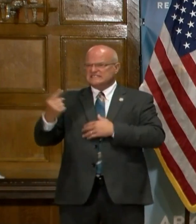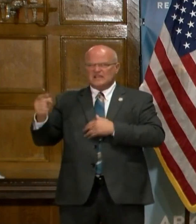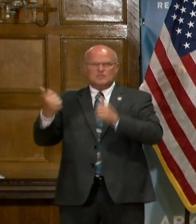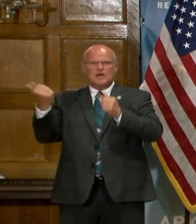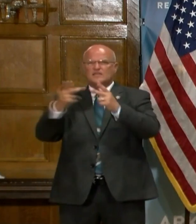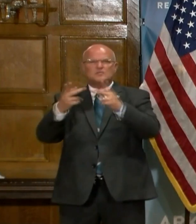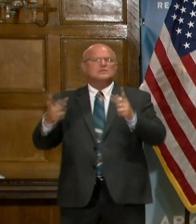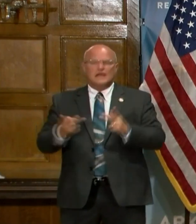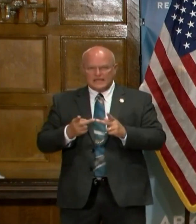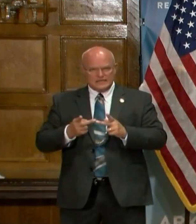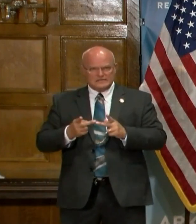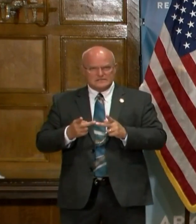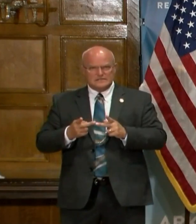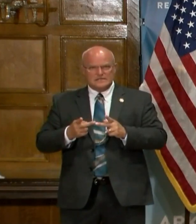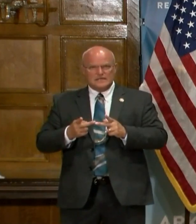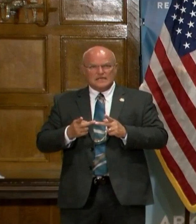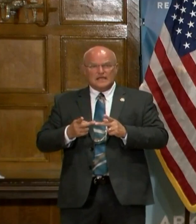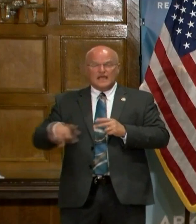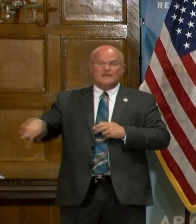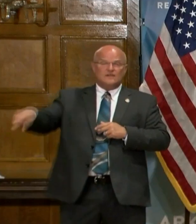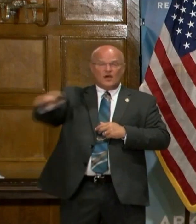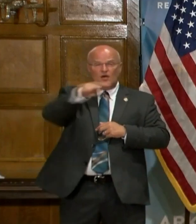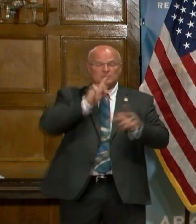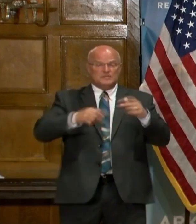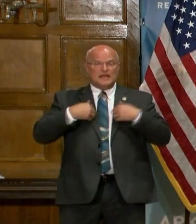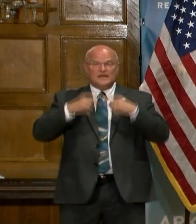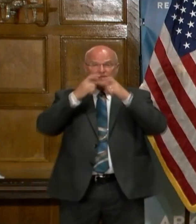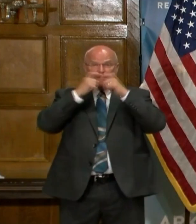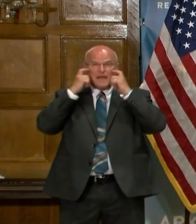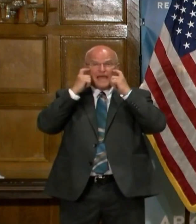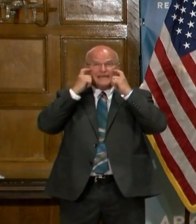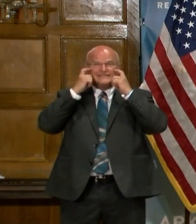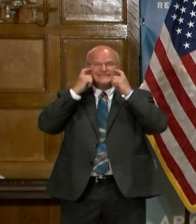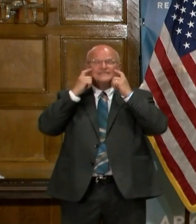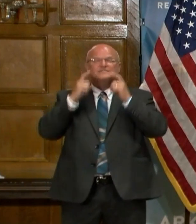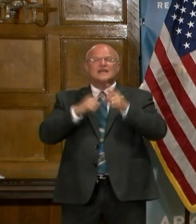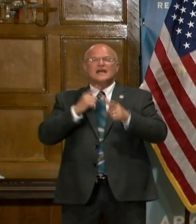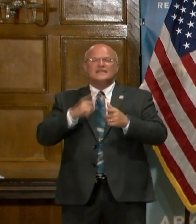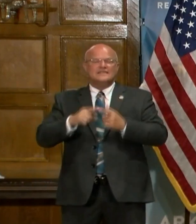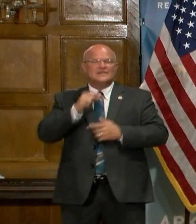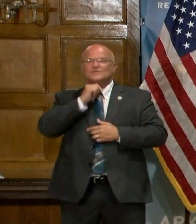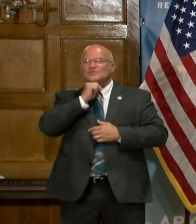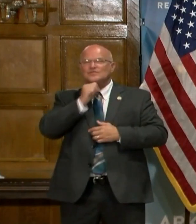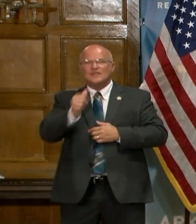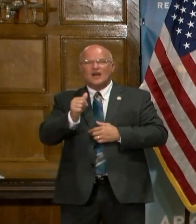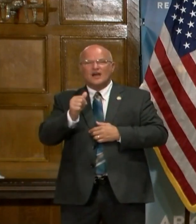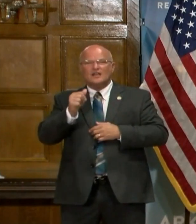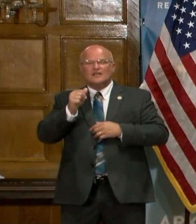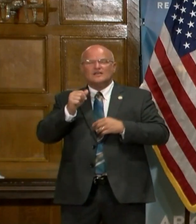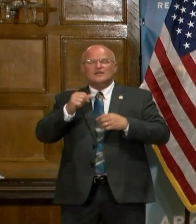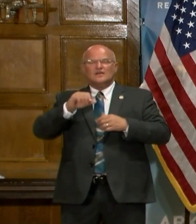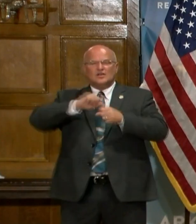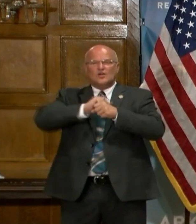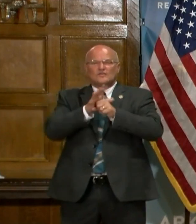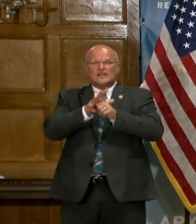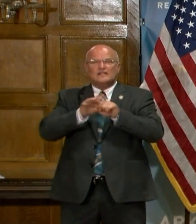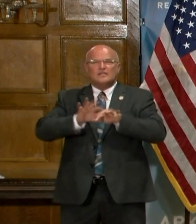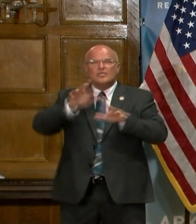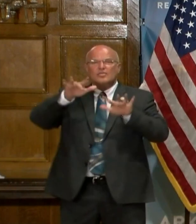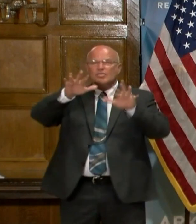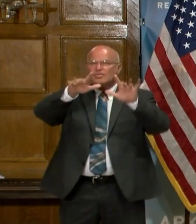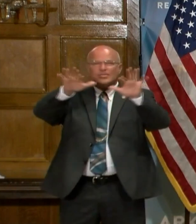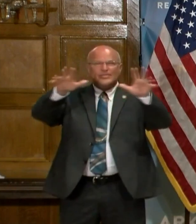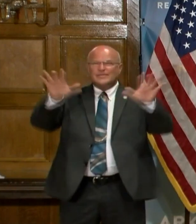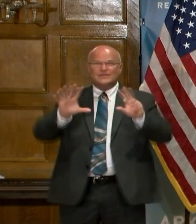other setting, and if everyone is wearing their mask, then we're not aerosolizing COVID-19,